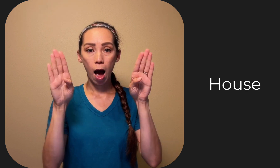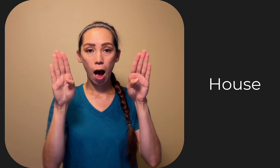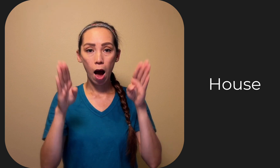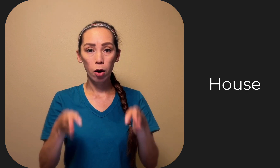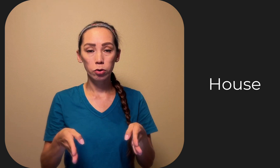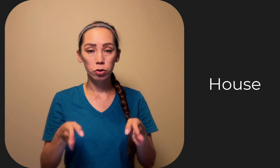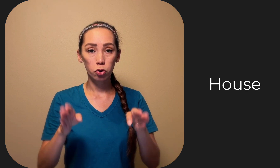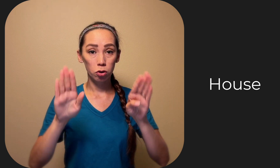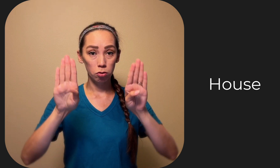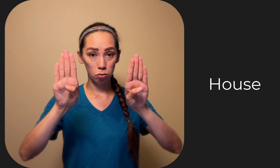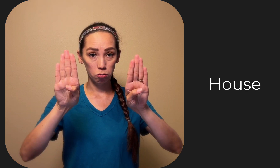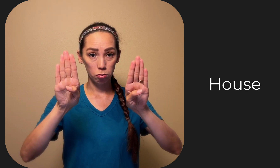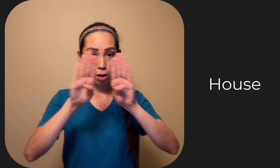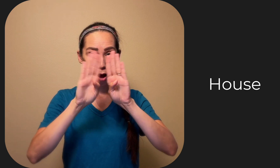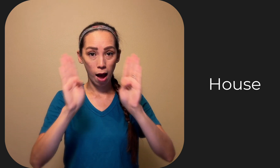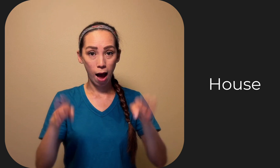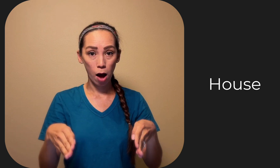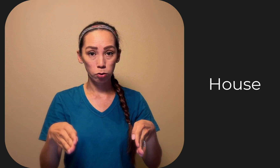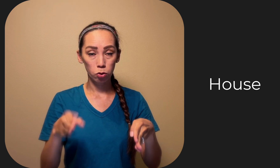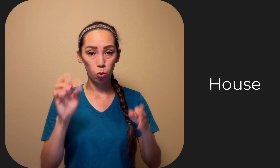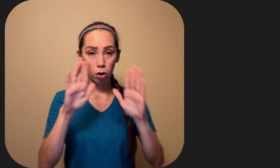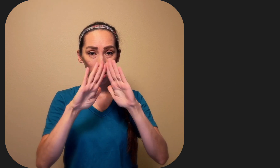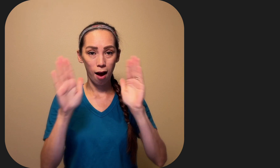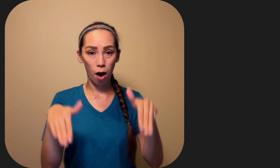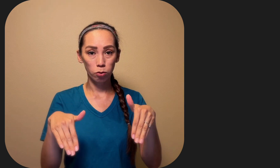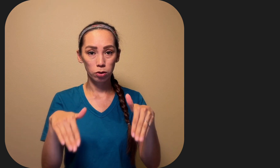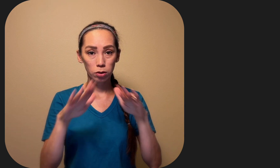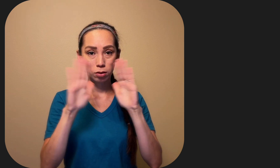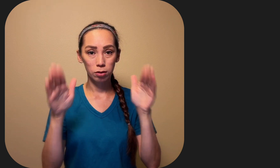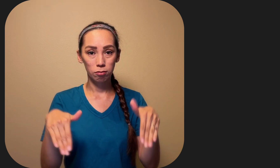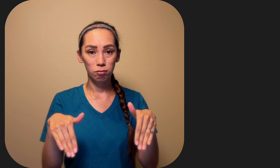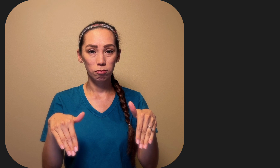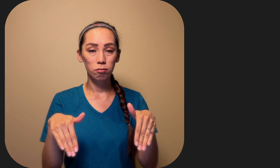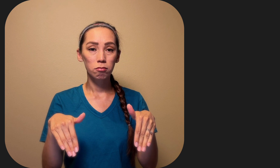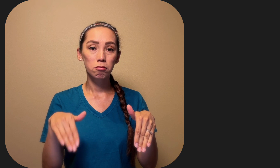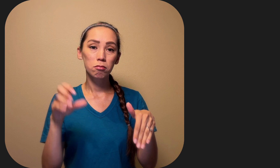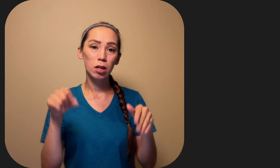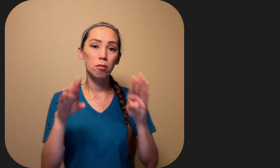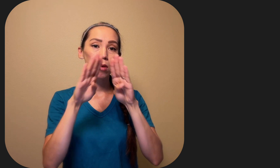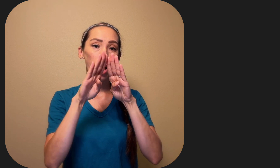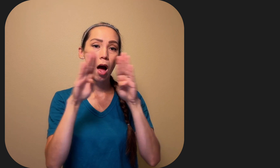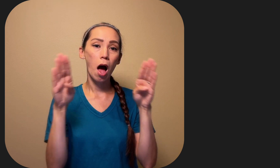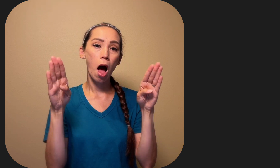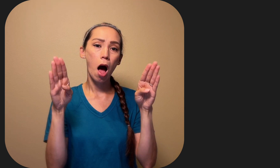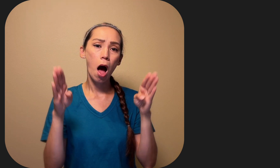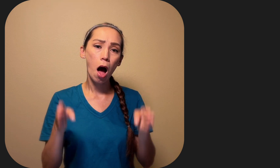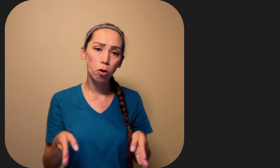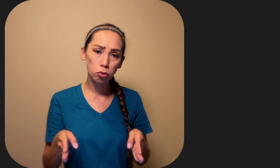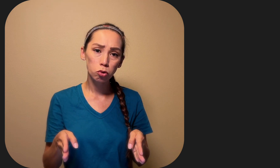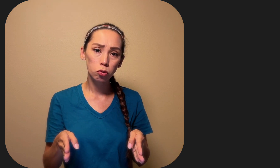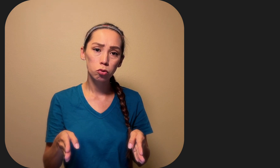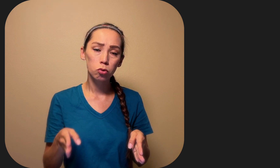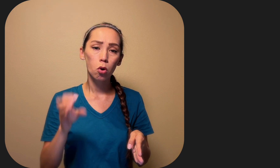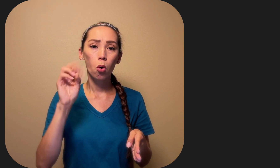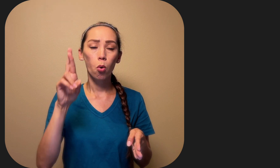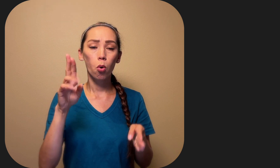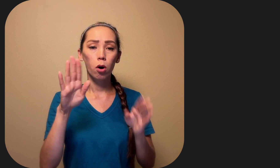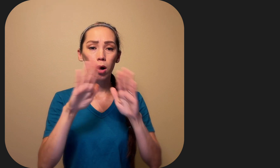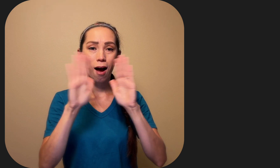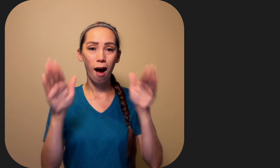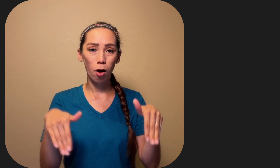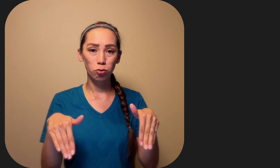House. So you would take either your B or your BA hand shape and do house like this. So there's a couple ways. You can do house this